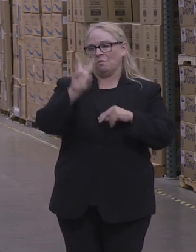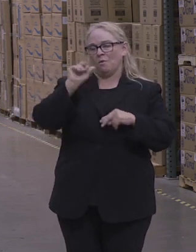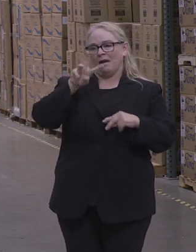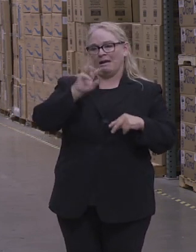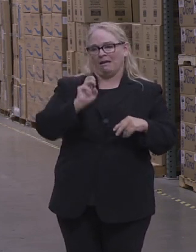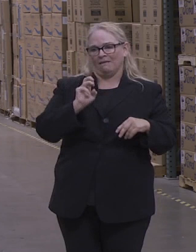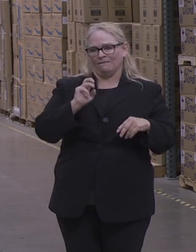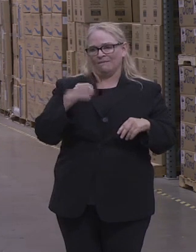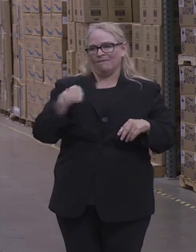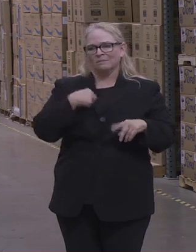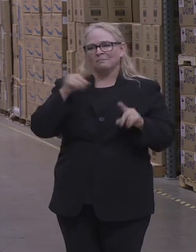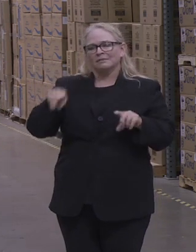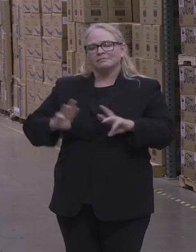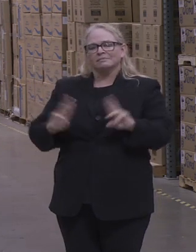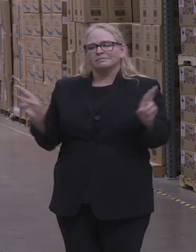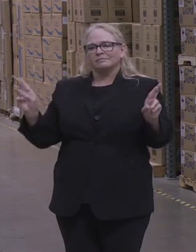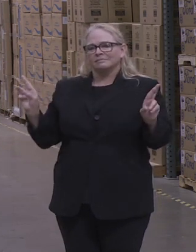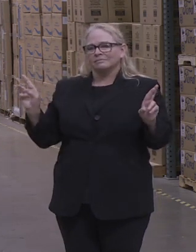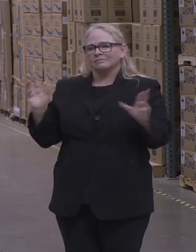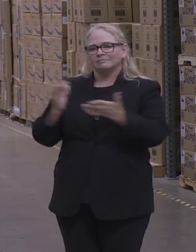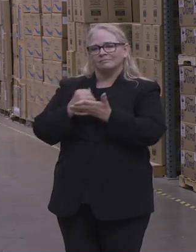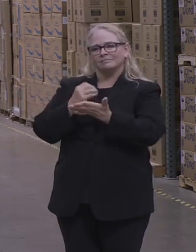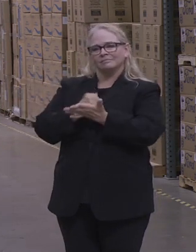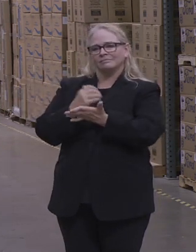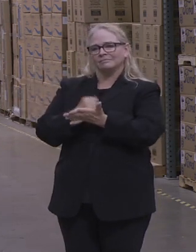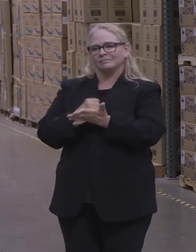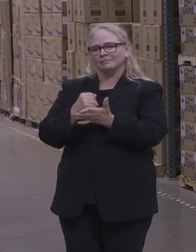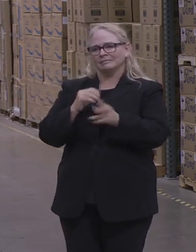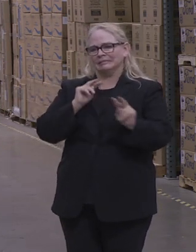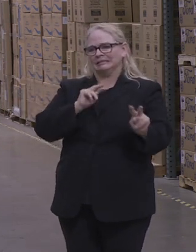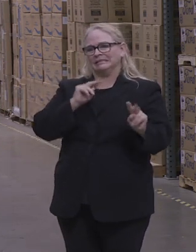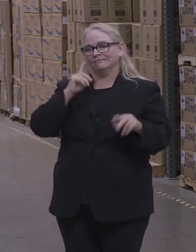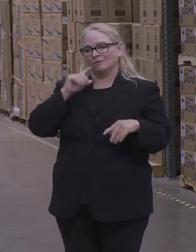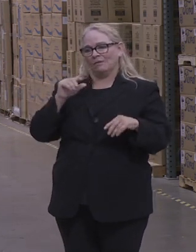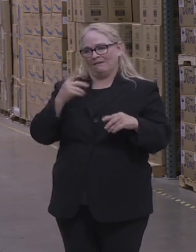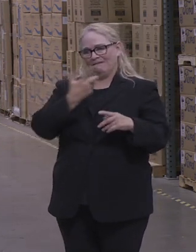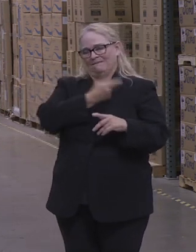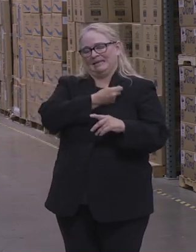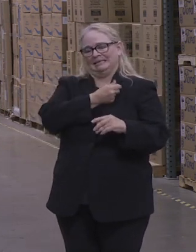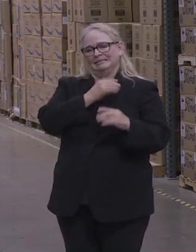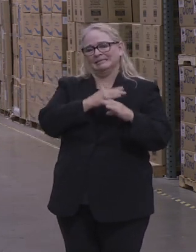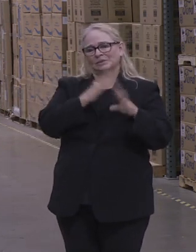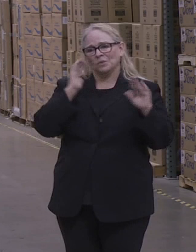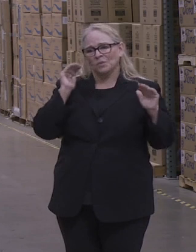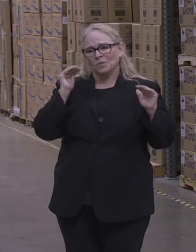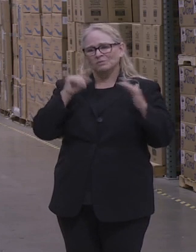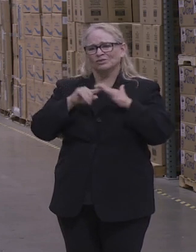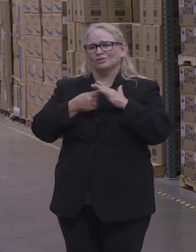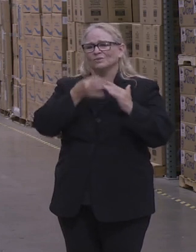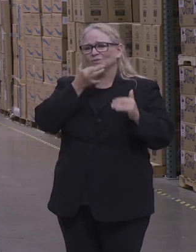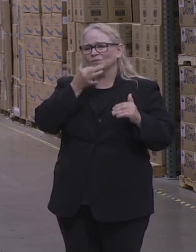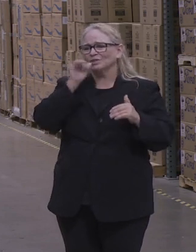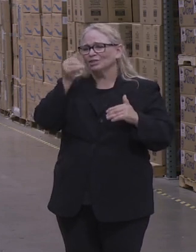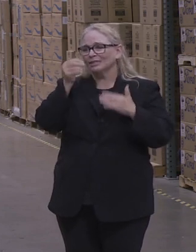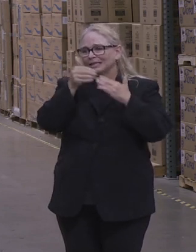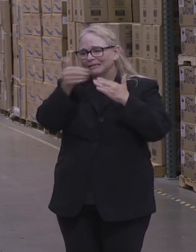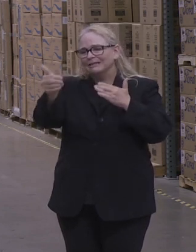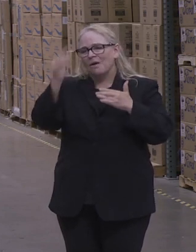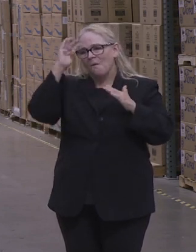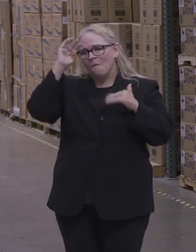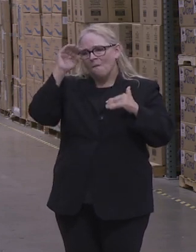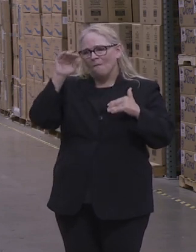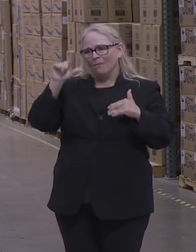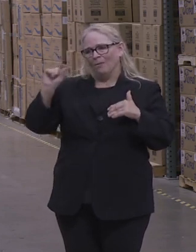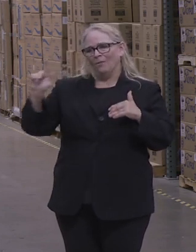and the vaccines that we expect in the early part of next year. So with that, we're of course